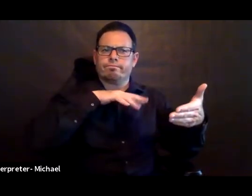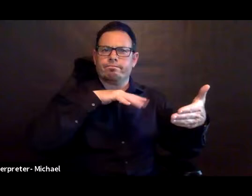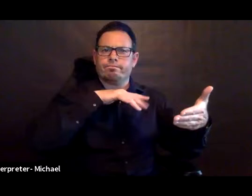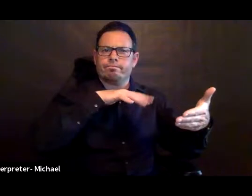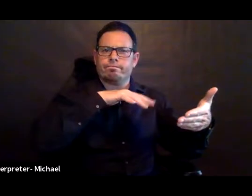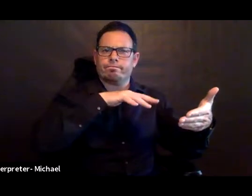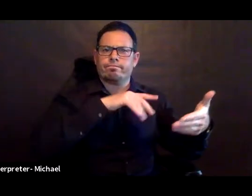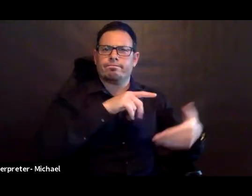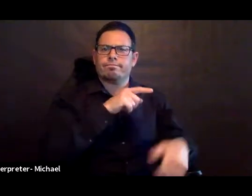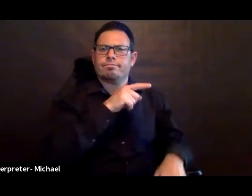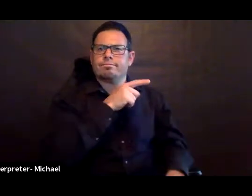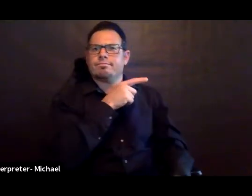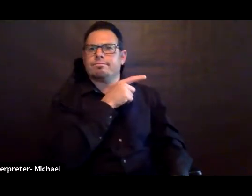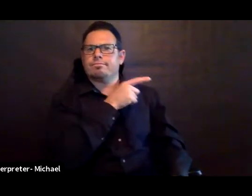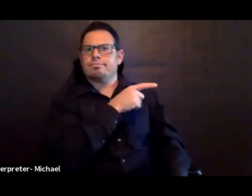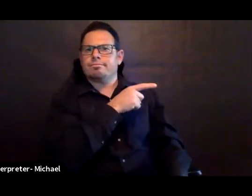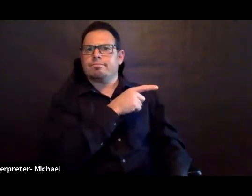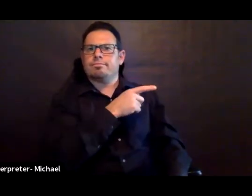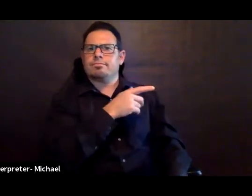be?